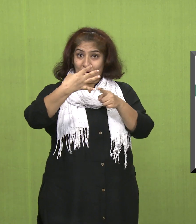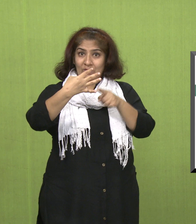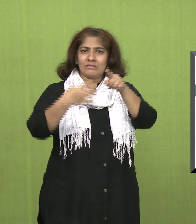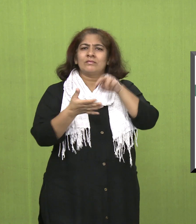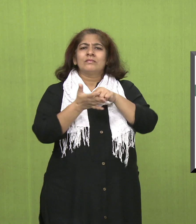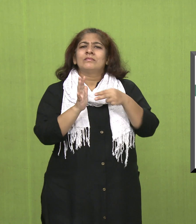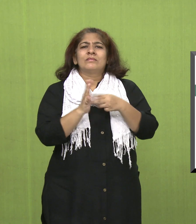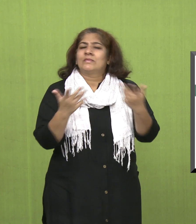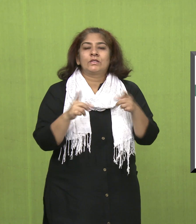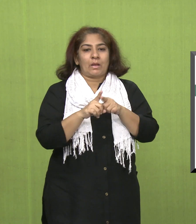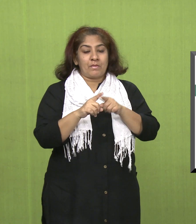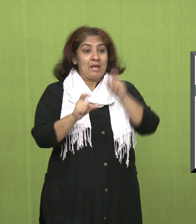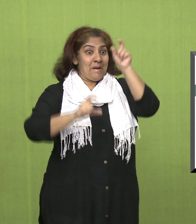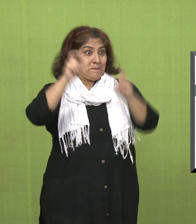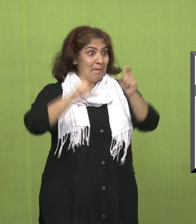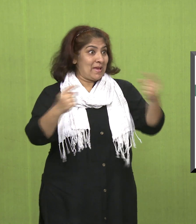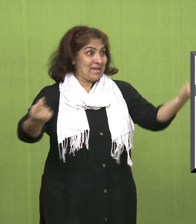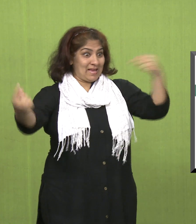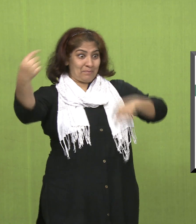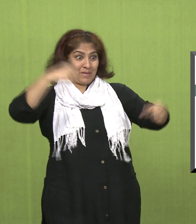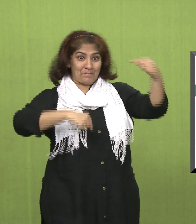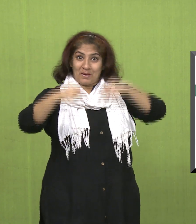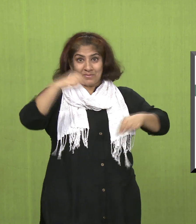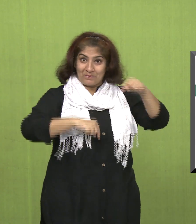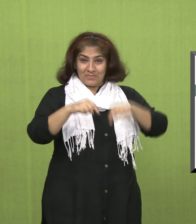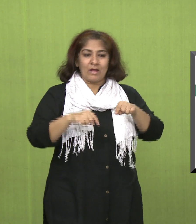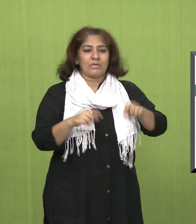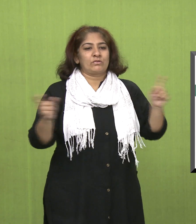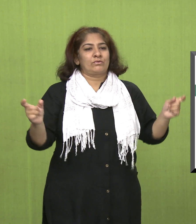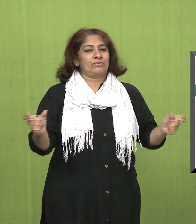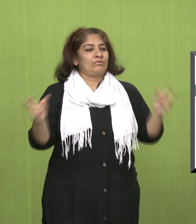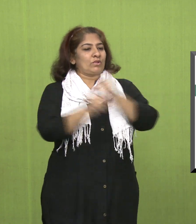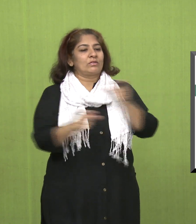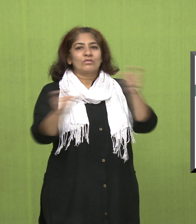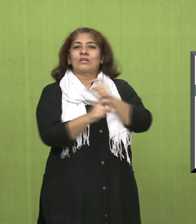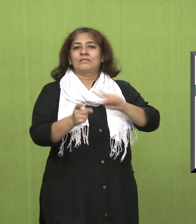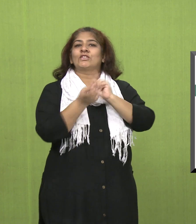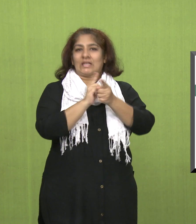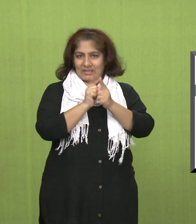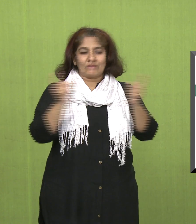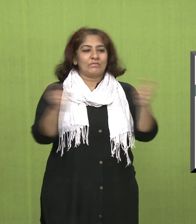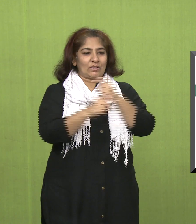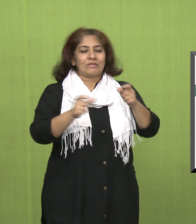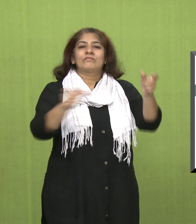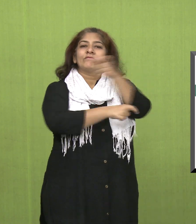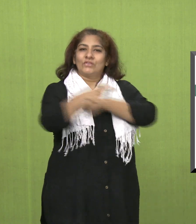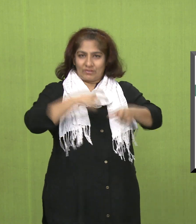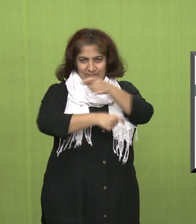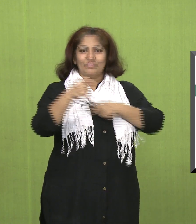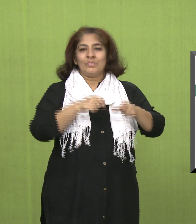method, when we do publicity and do advertisement. to get people in our company.